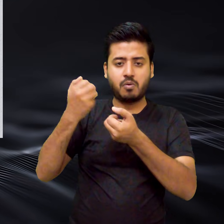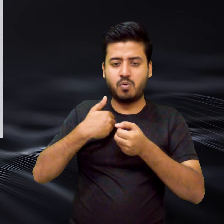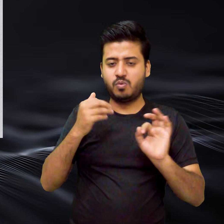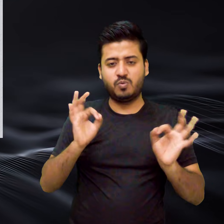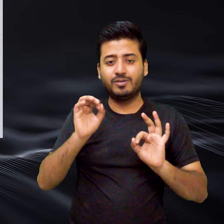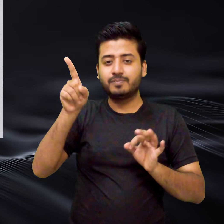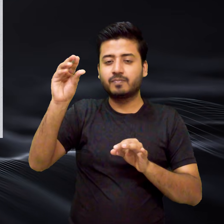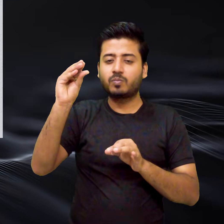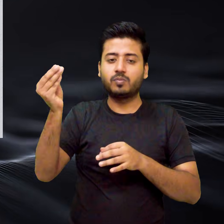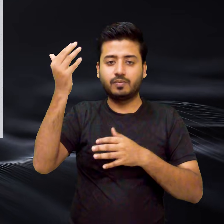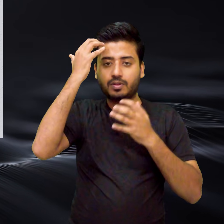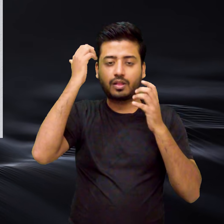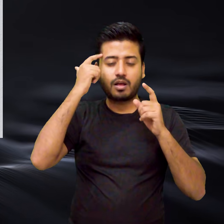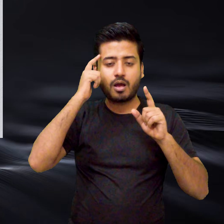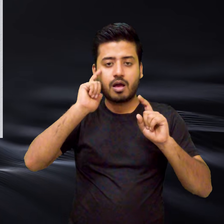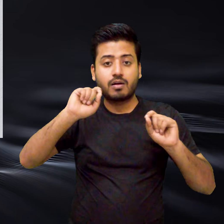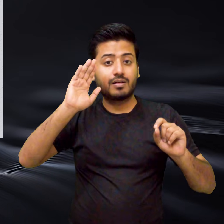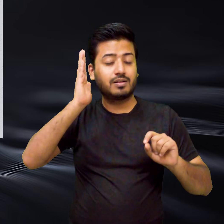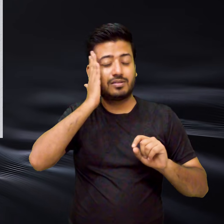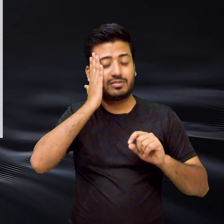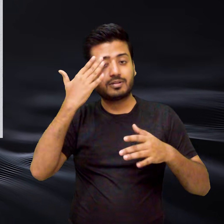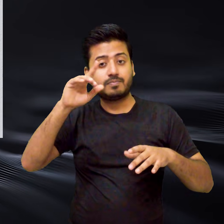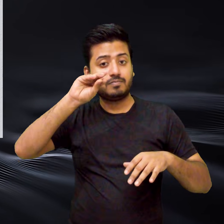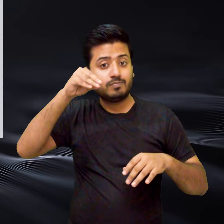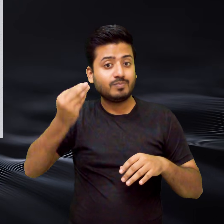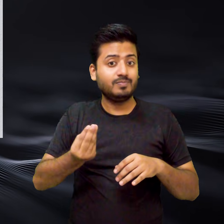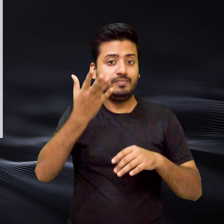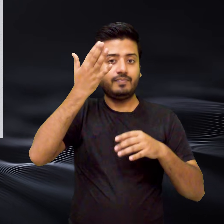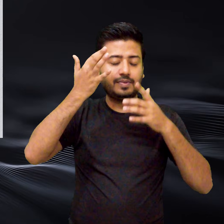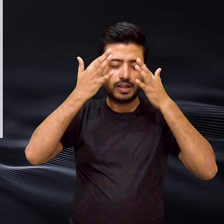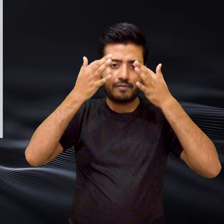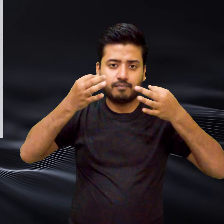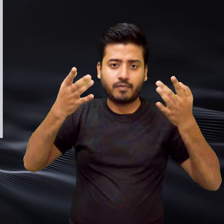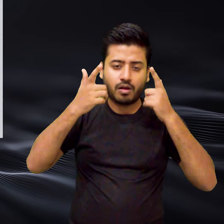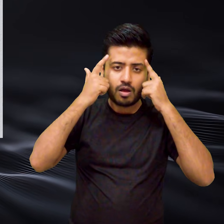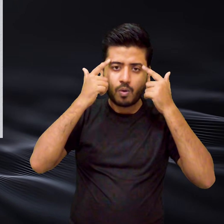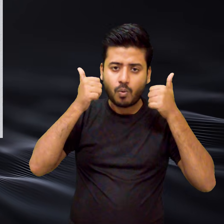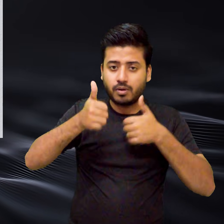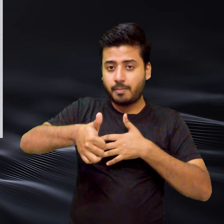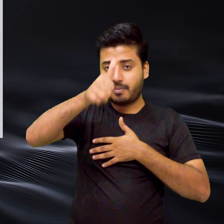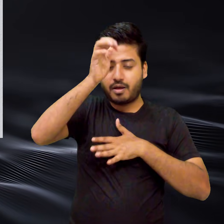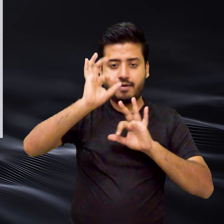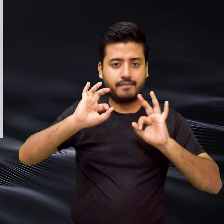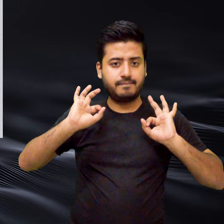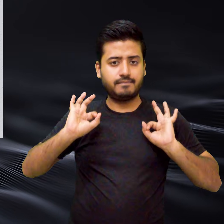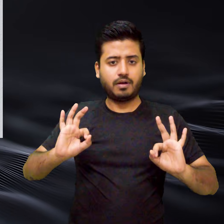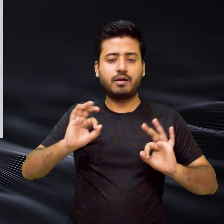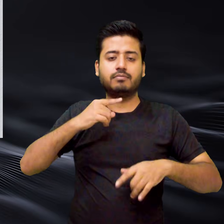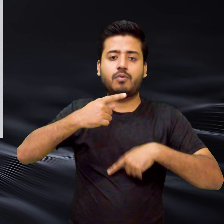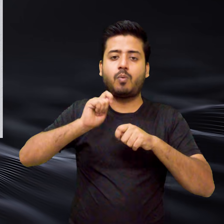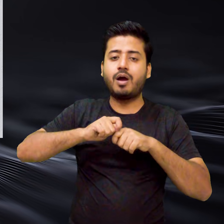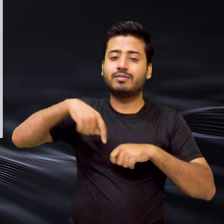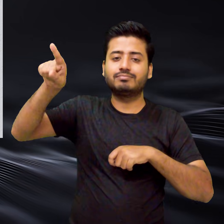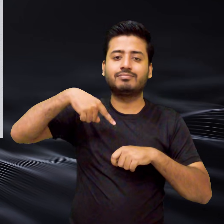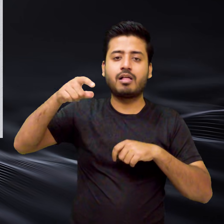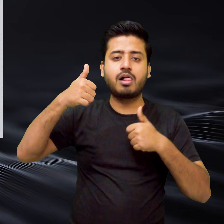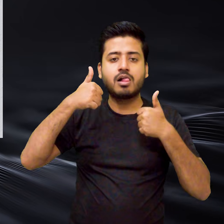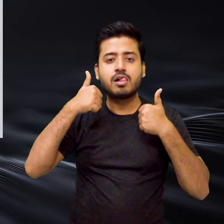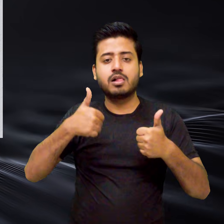odor. Real almond oil has a light, subtle, and natural nutty scent. Fake or diluted oil may have a strong,